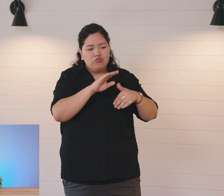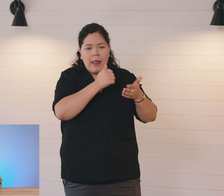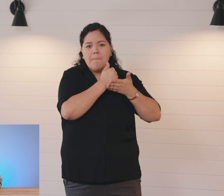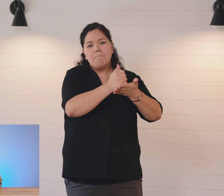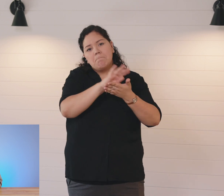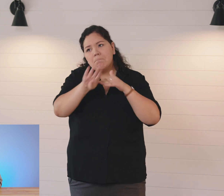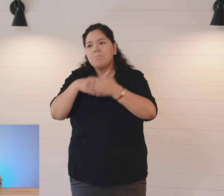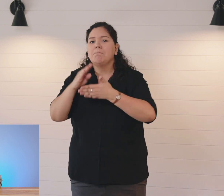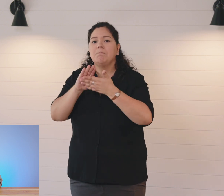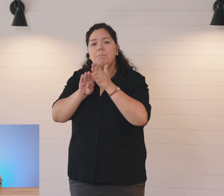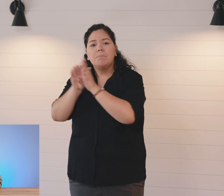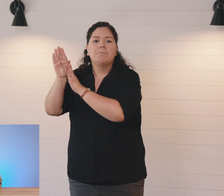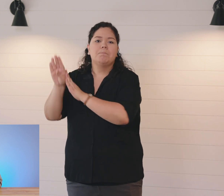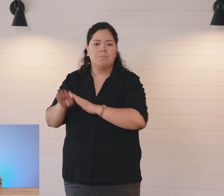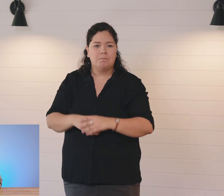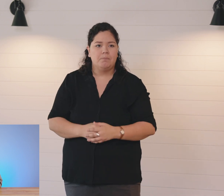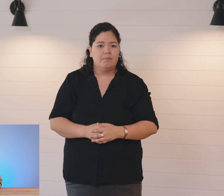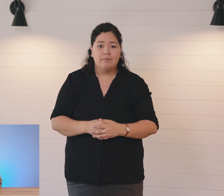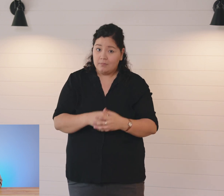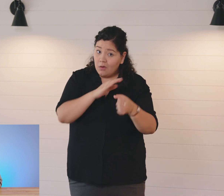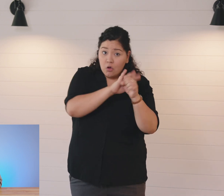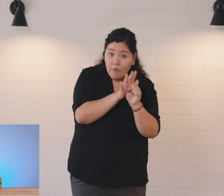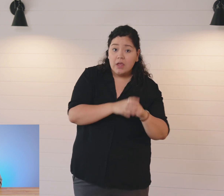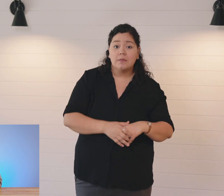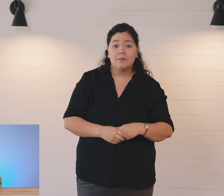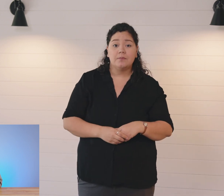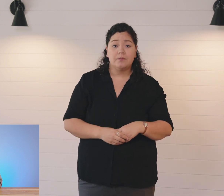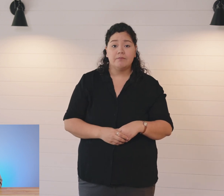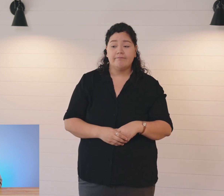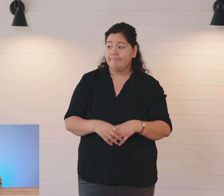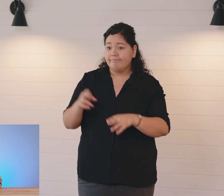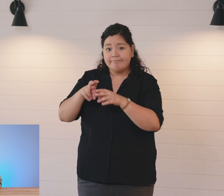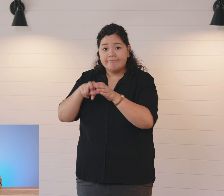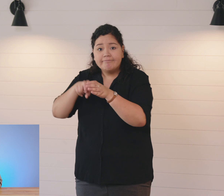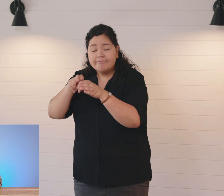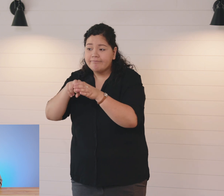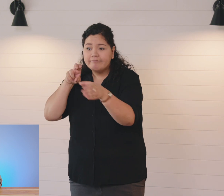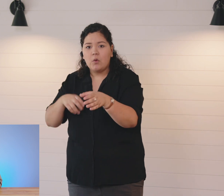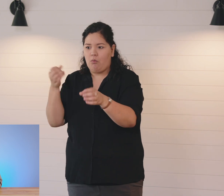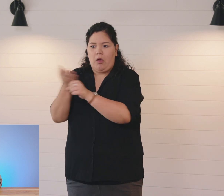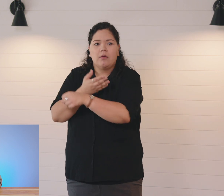for your good. Even COVID, even the loss of a job, even an illness.